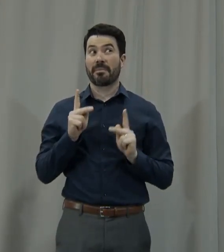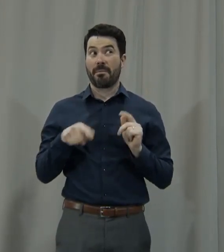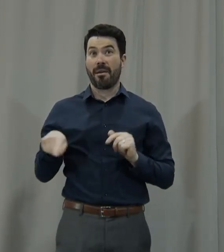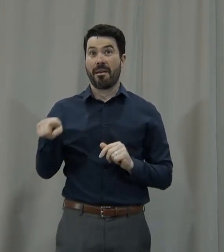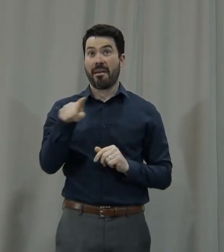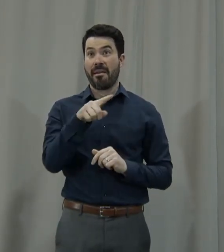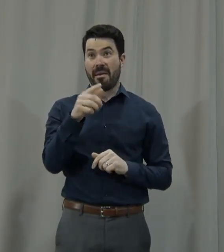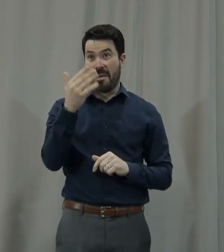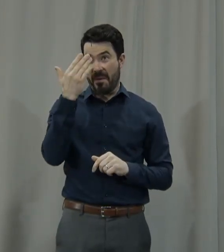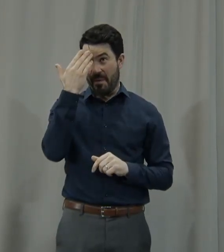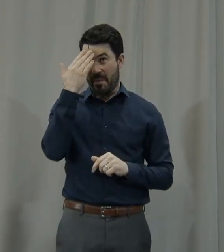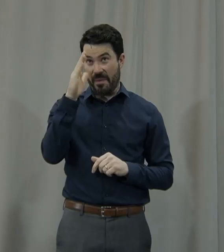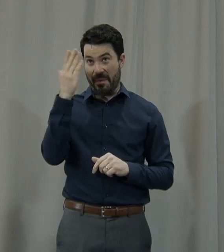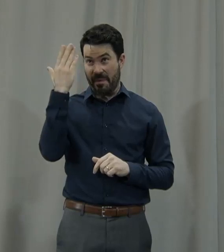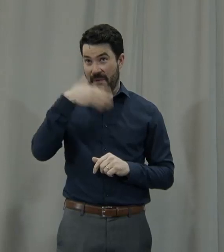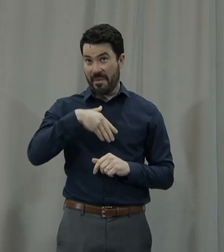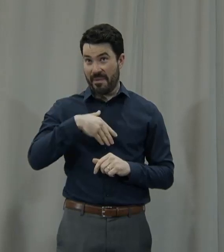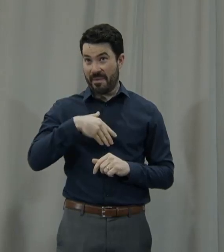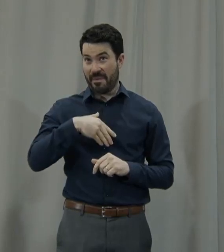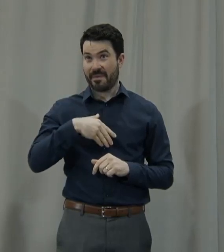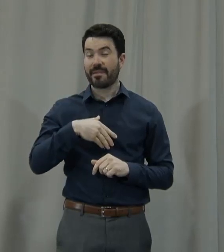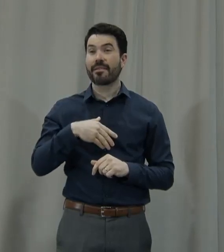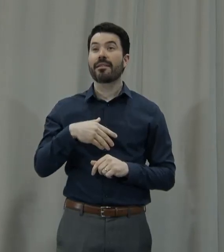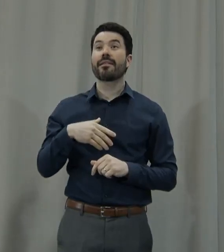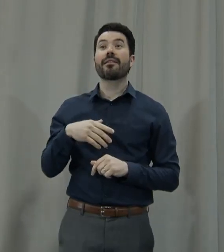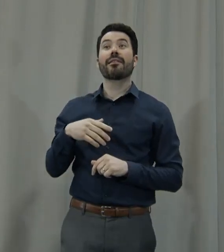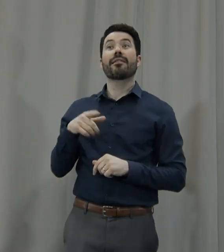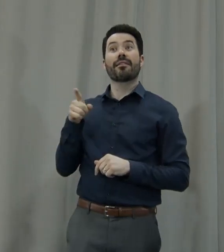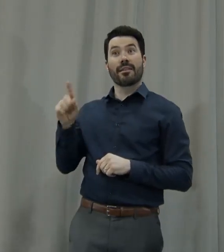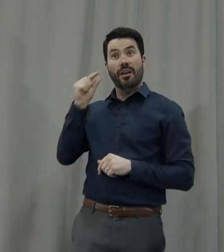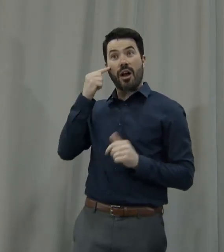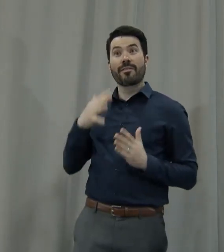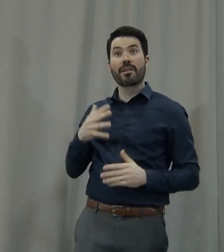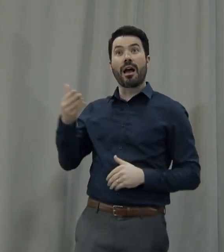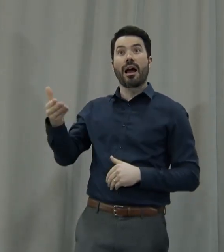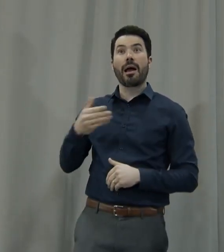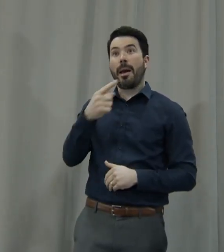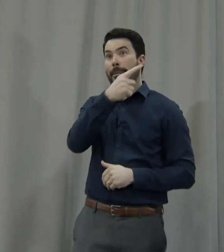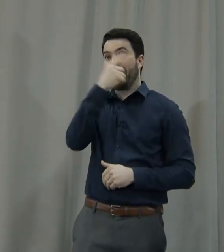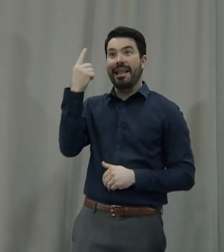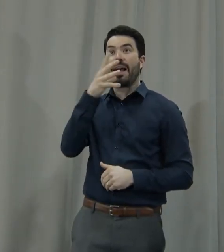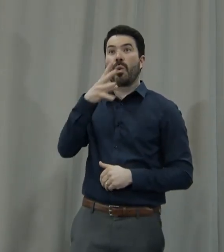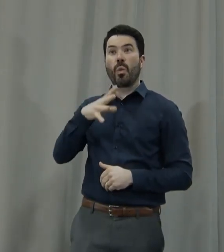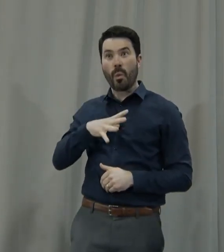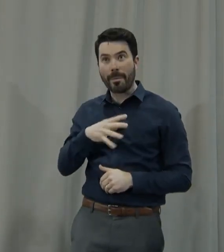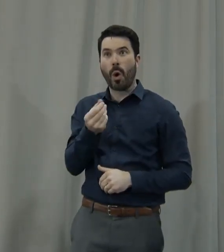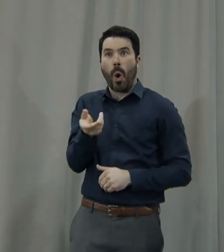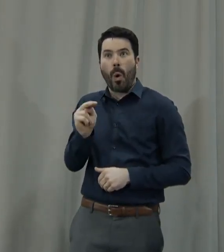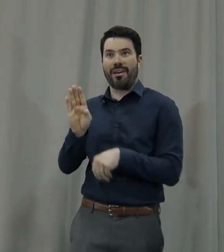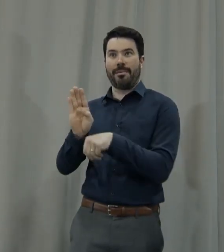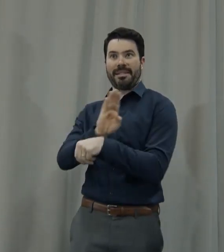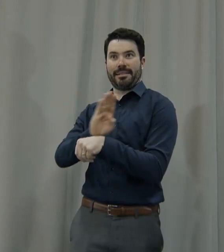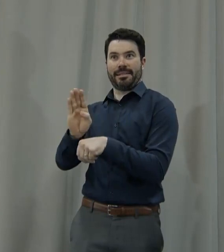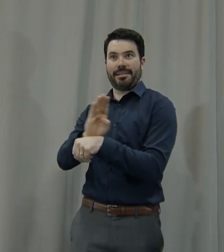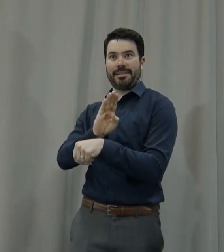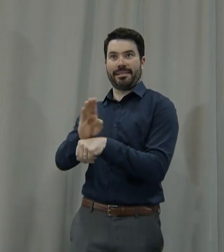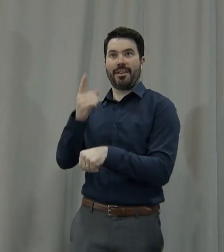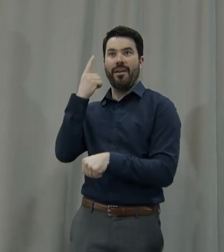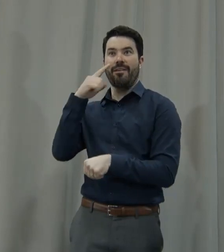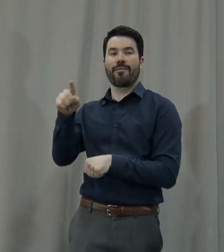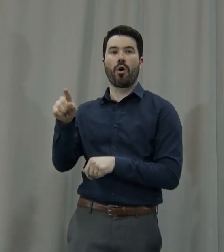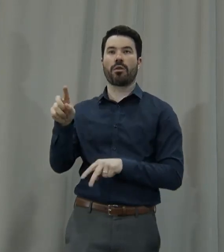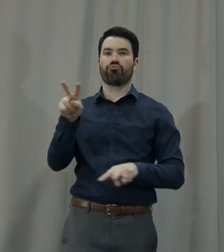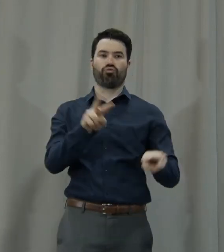you know, through her leadership, we actually hired a black woman-owned firm to oversee